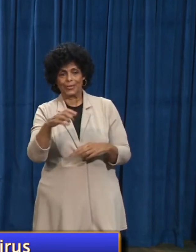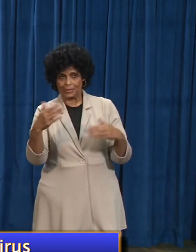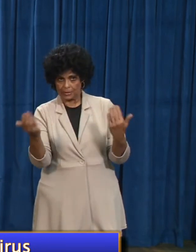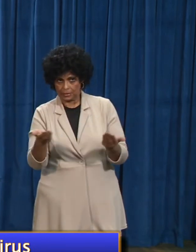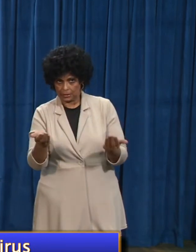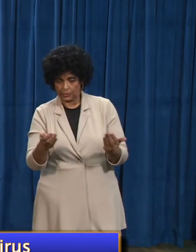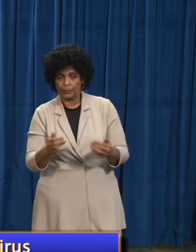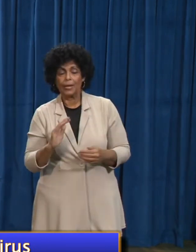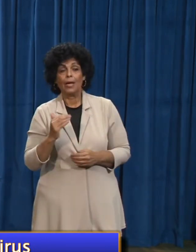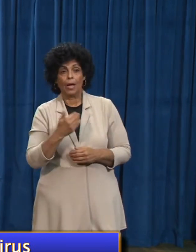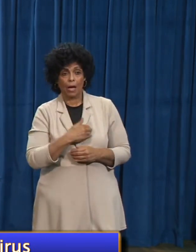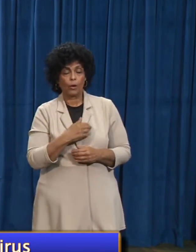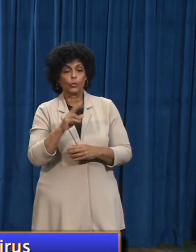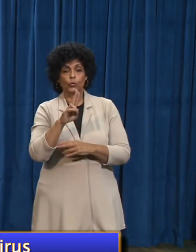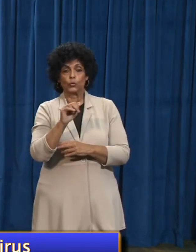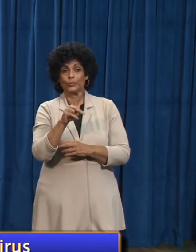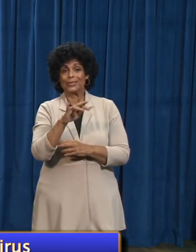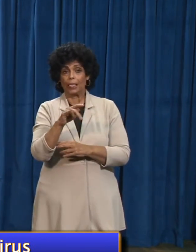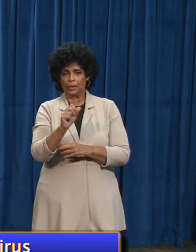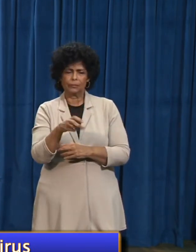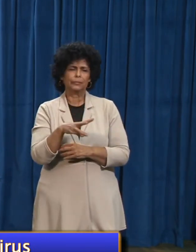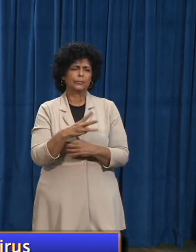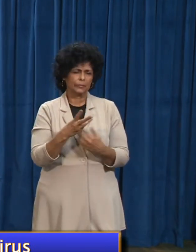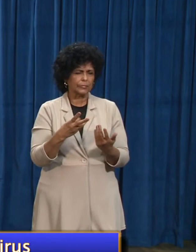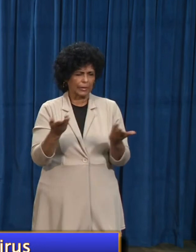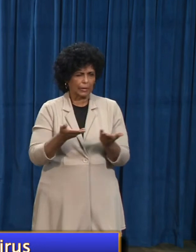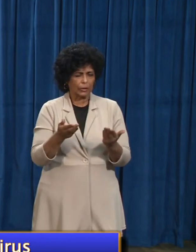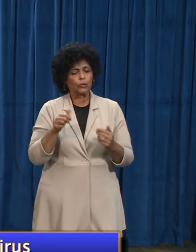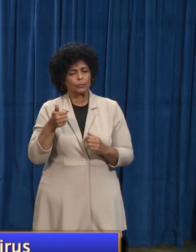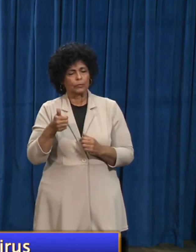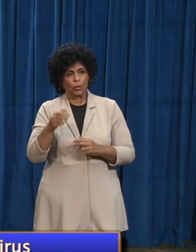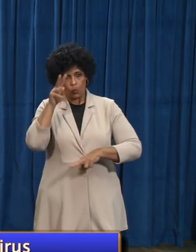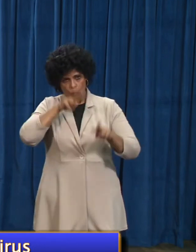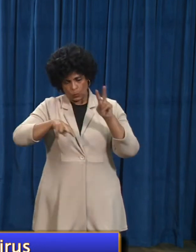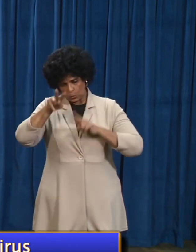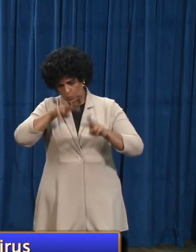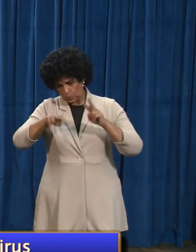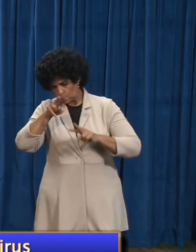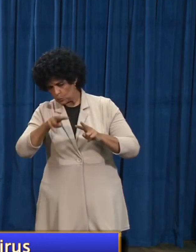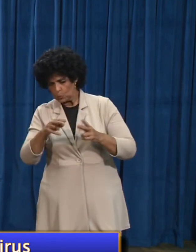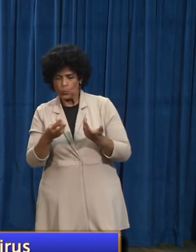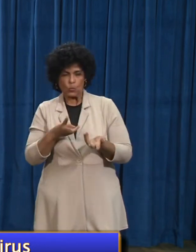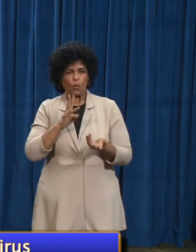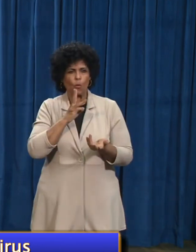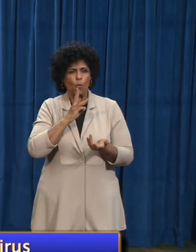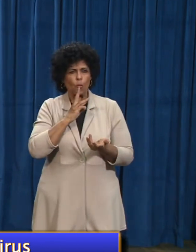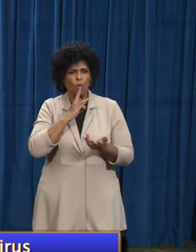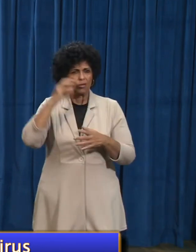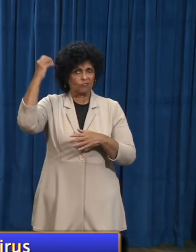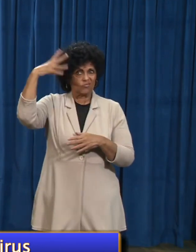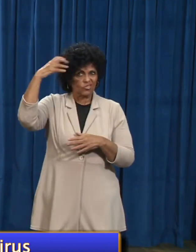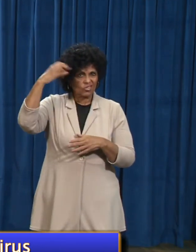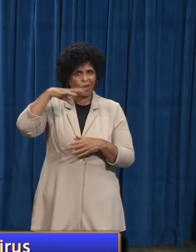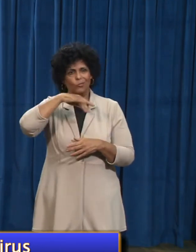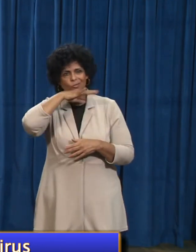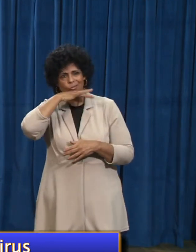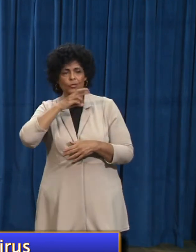Our Utilities Division has been monitoring the wastewater